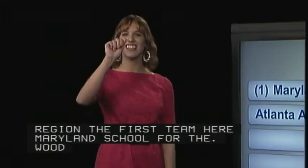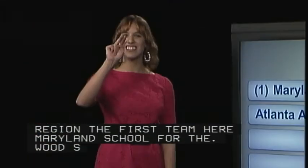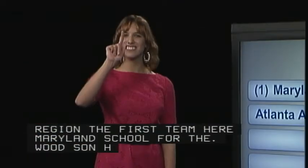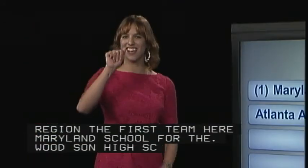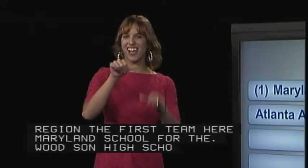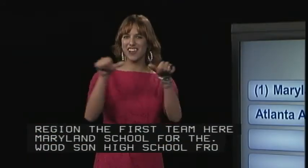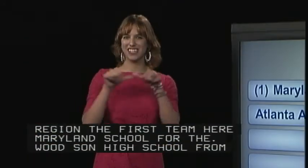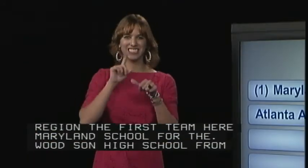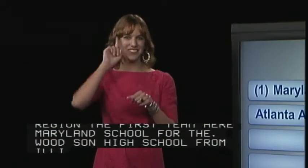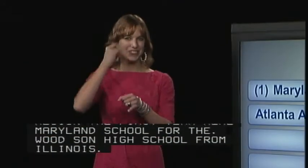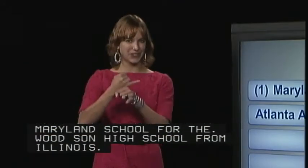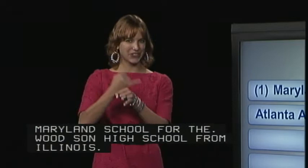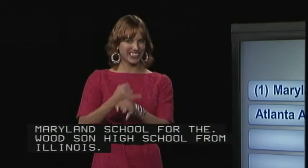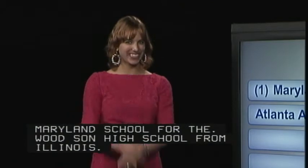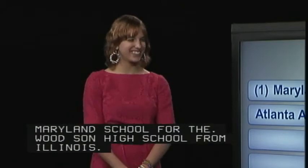The Atlanta Area School for the Deaf.